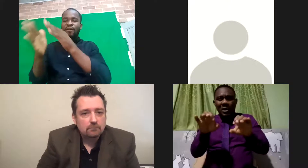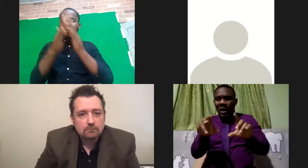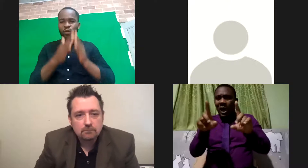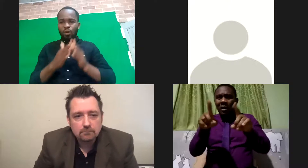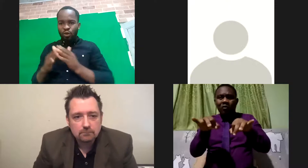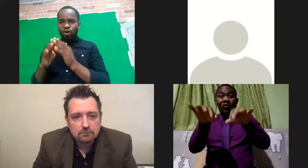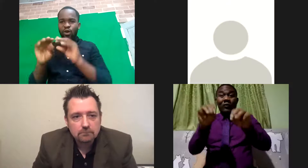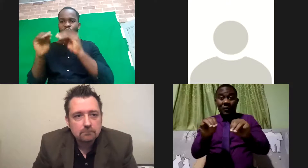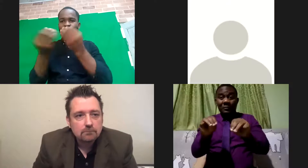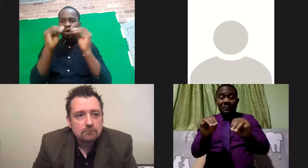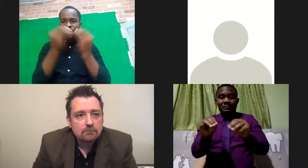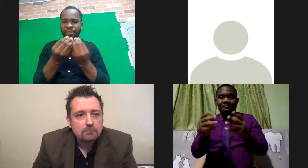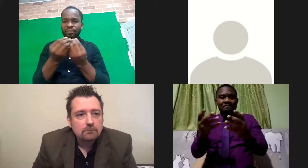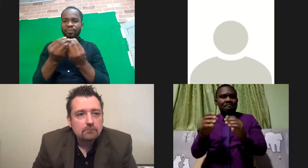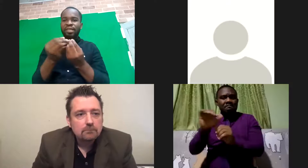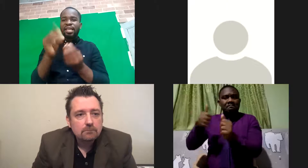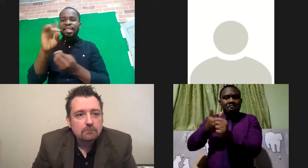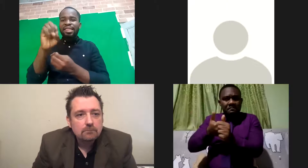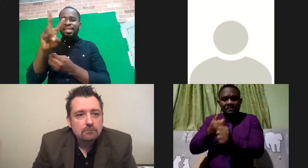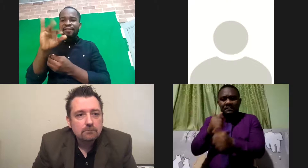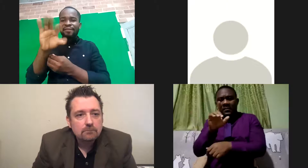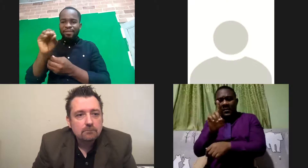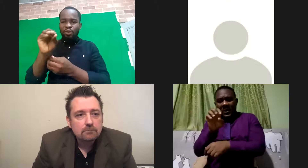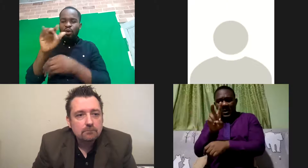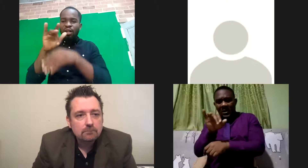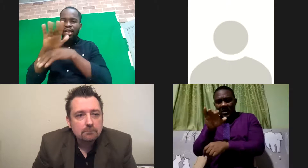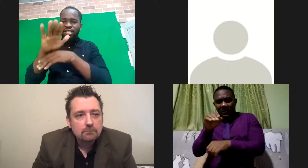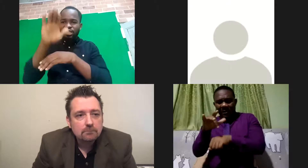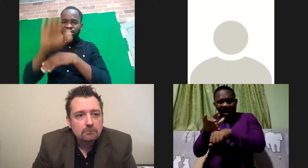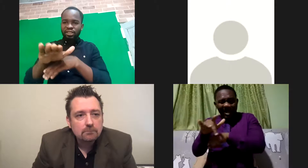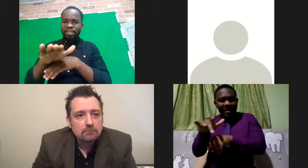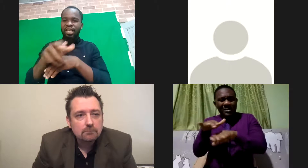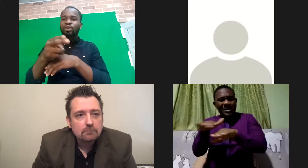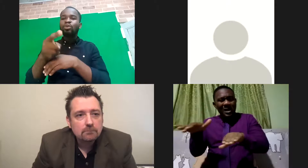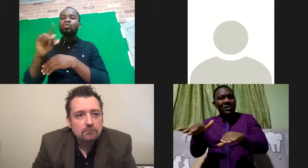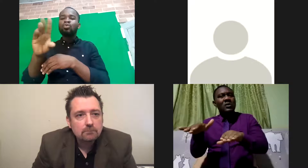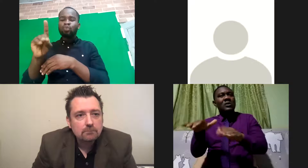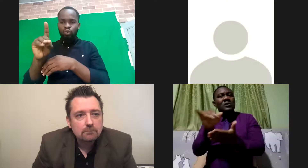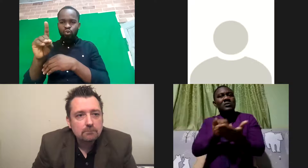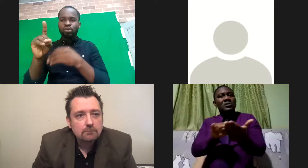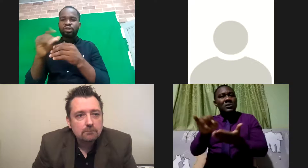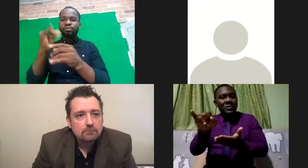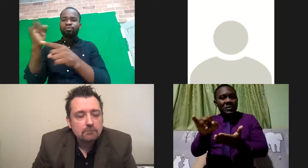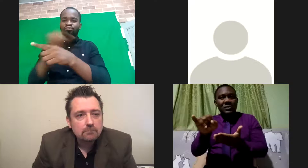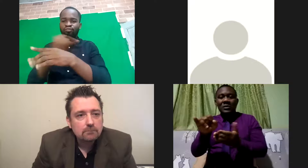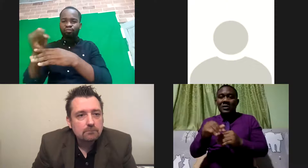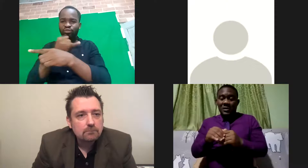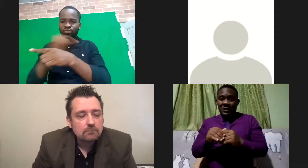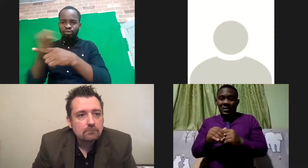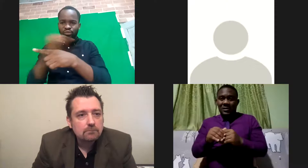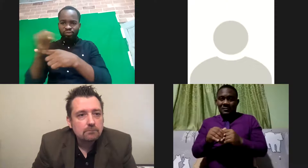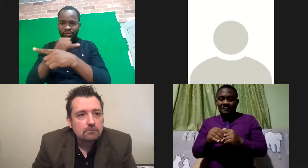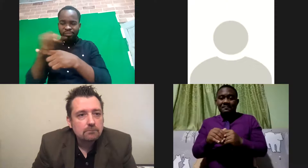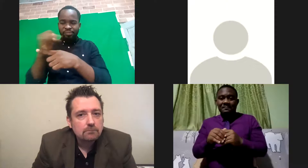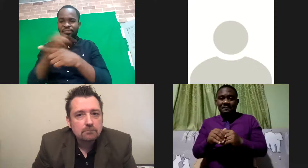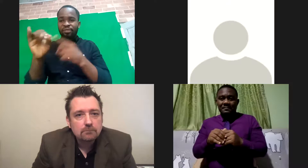organized by DeVio Early Childhood Institute, of which Lily Kudrow is the founder. Our theme